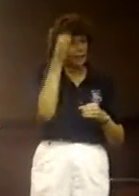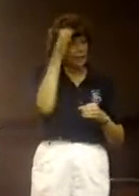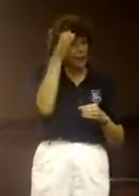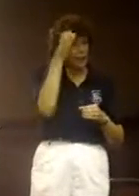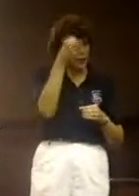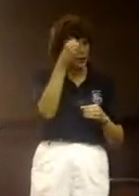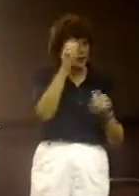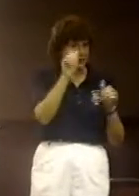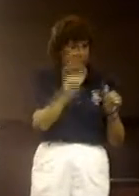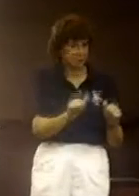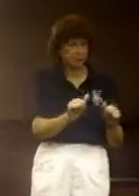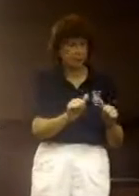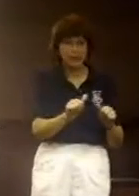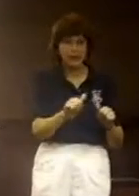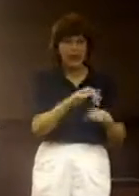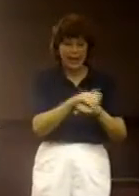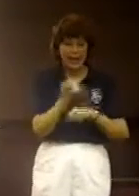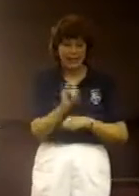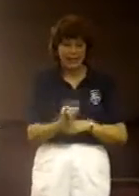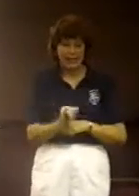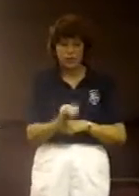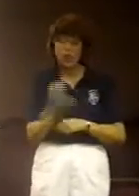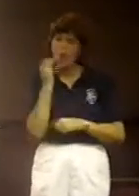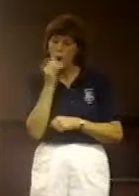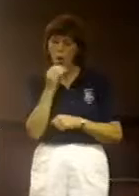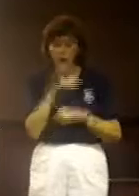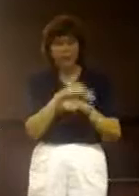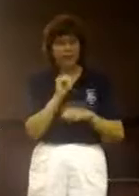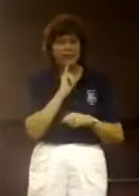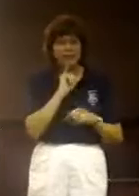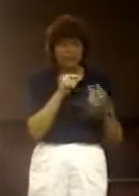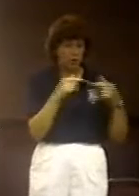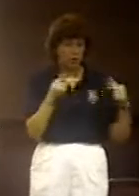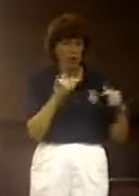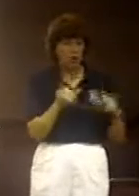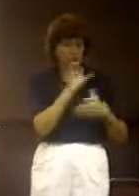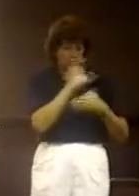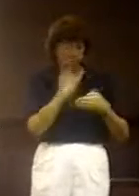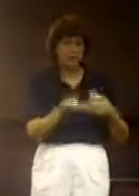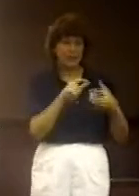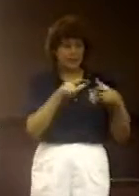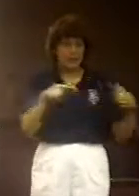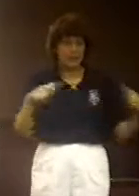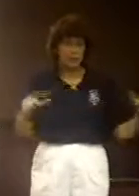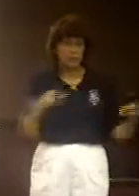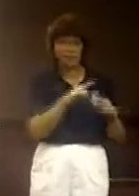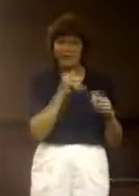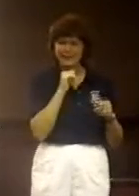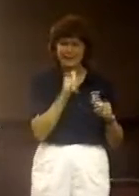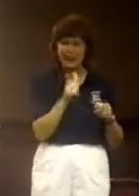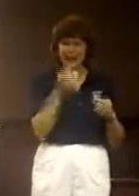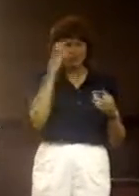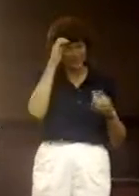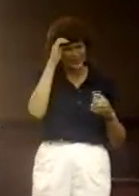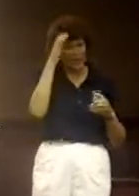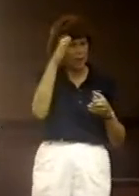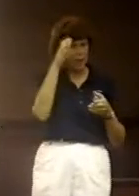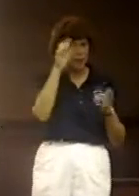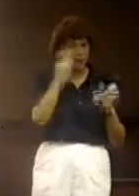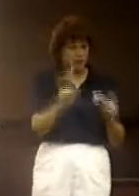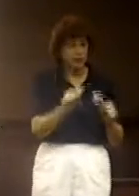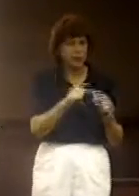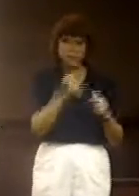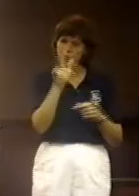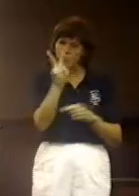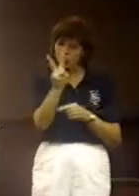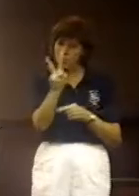words, English, oral English, is a grammatically complete language, but it's not comprehensible to 2/3